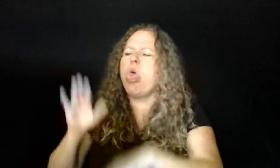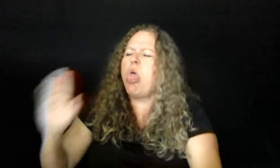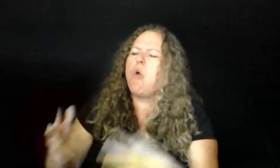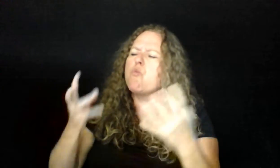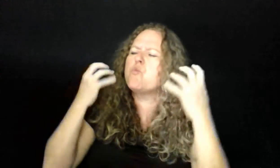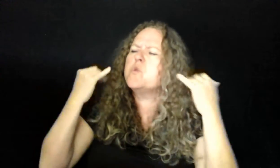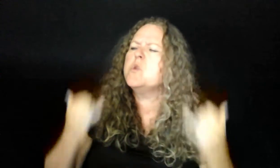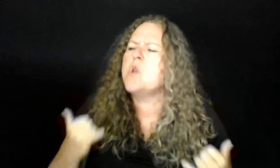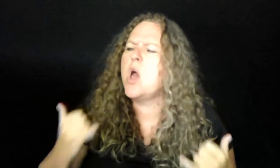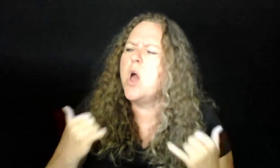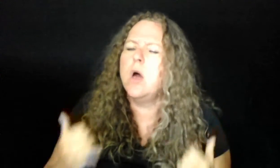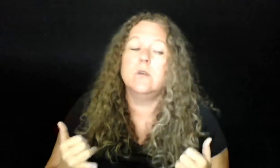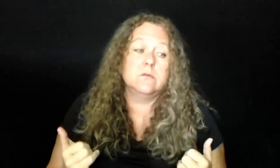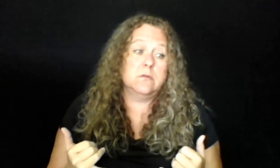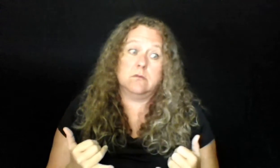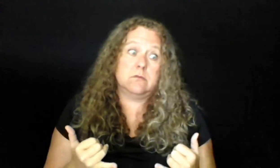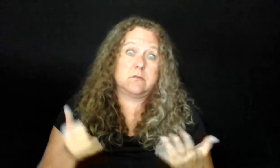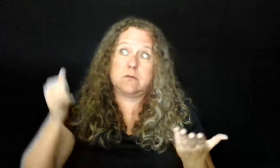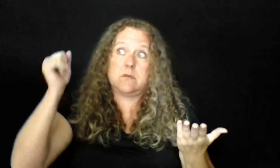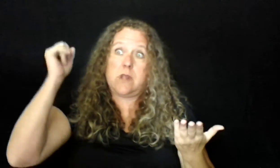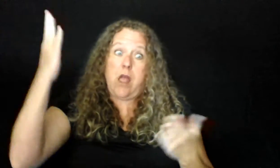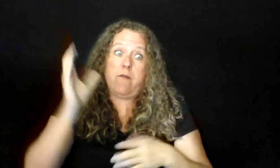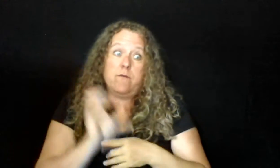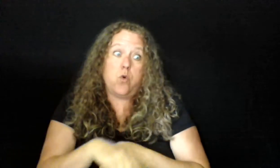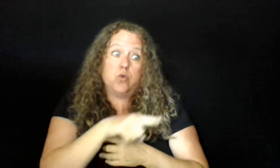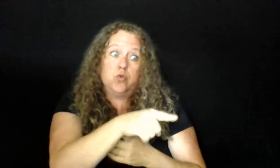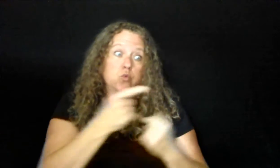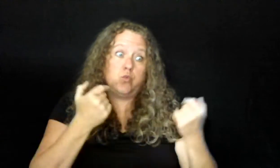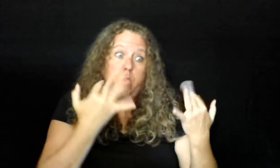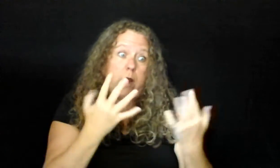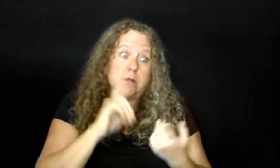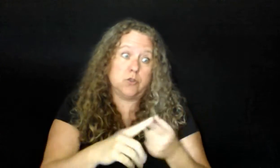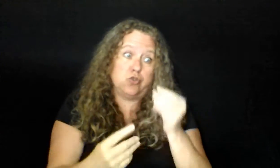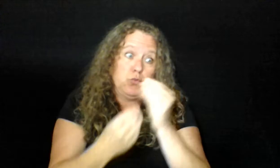Italy until the spring. Spoiler alert, they don't get to Italy until the spring.